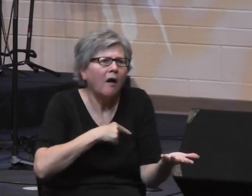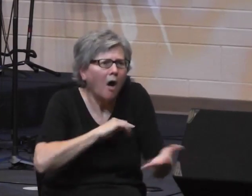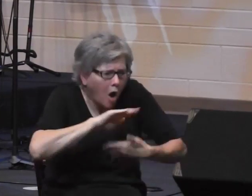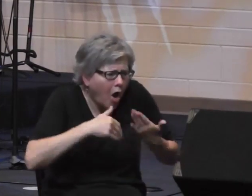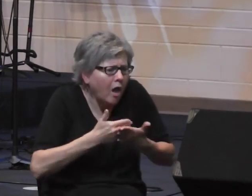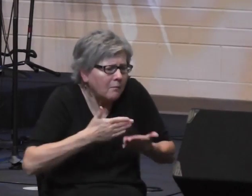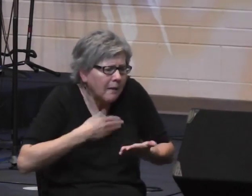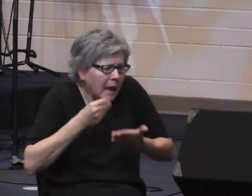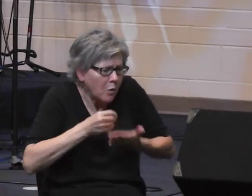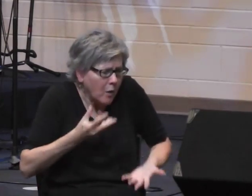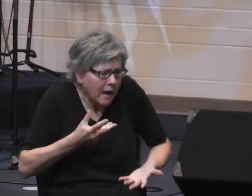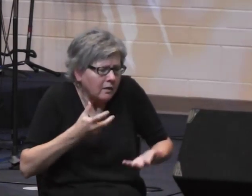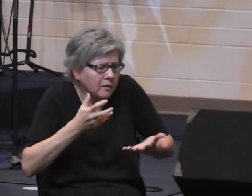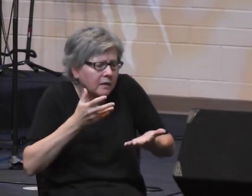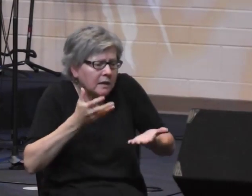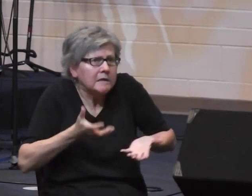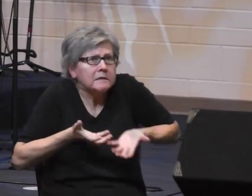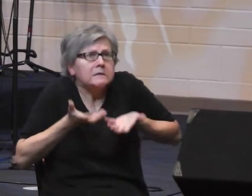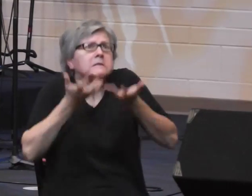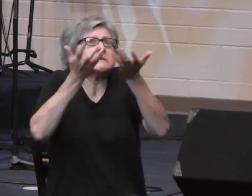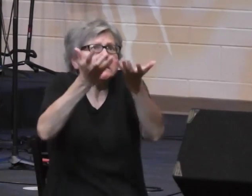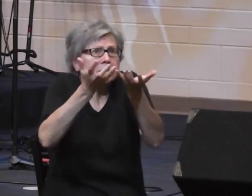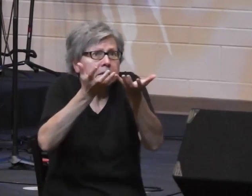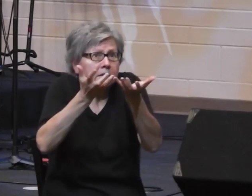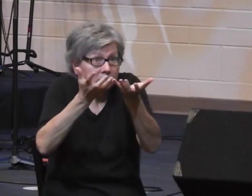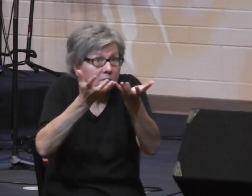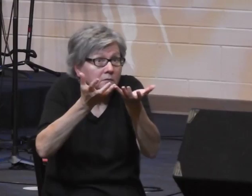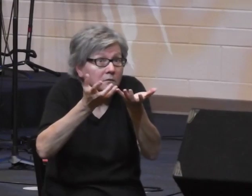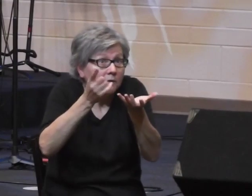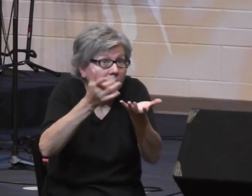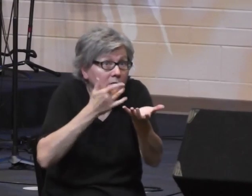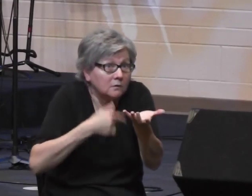my wealth? Then can I buy God's favor?